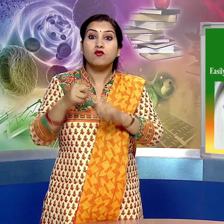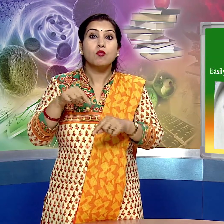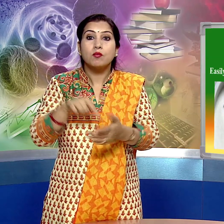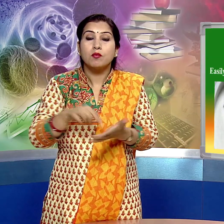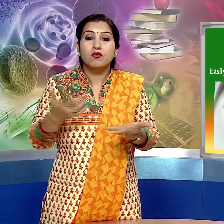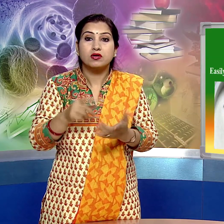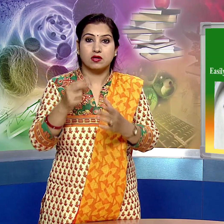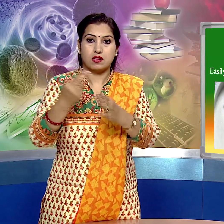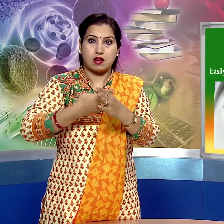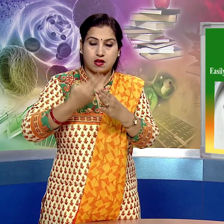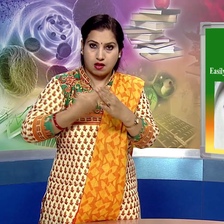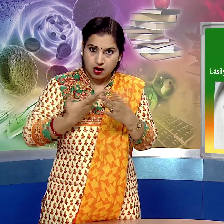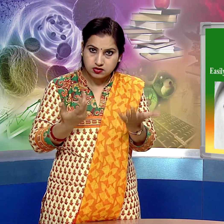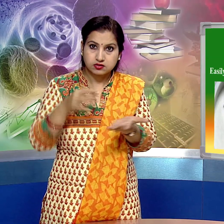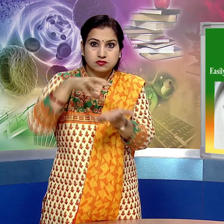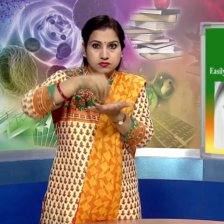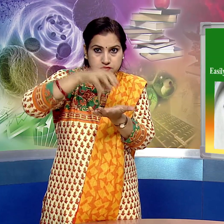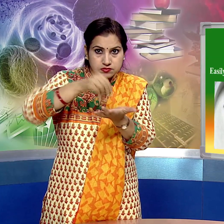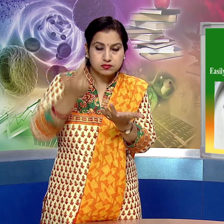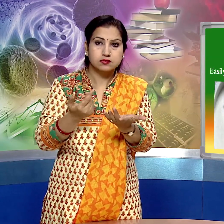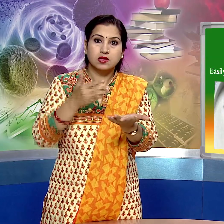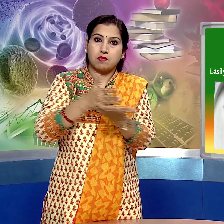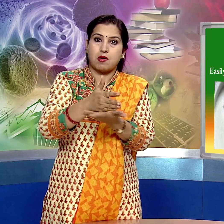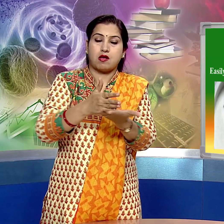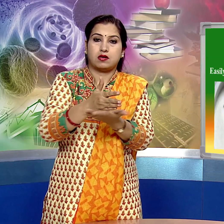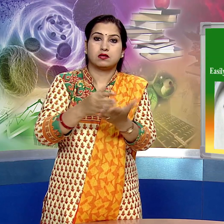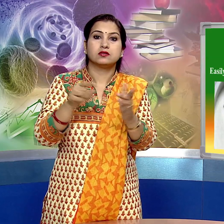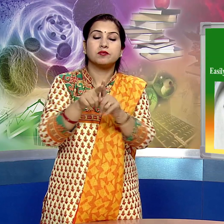rice, potato, bread, dal.